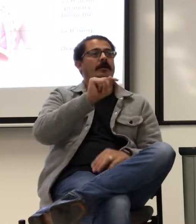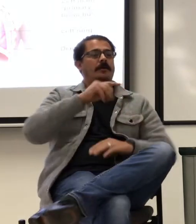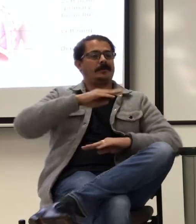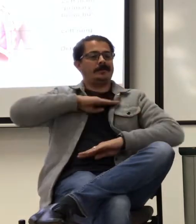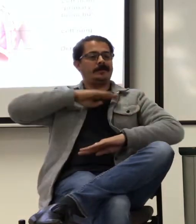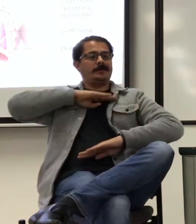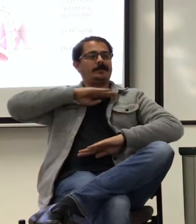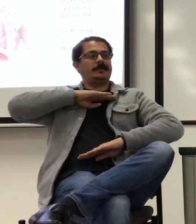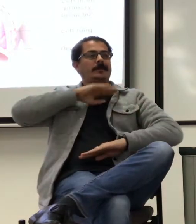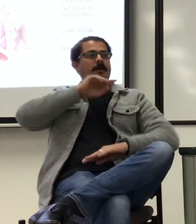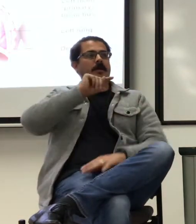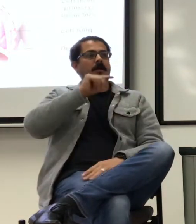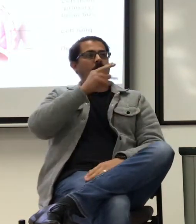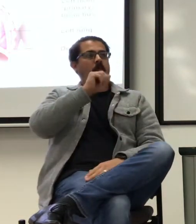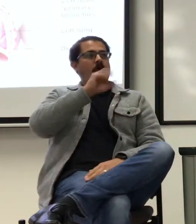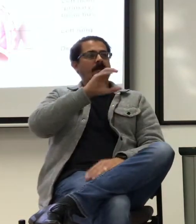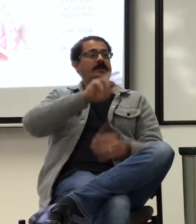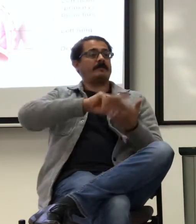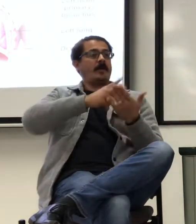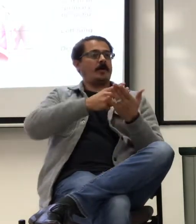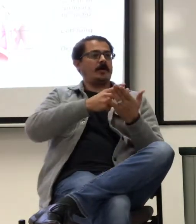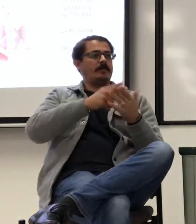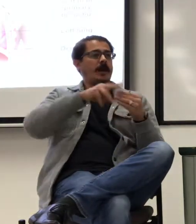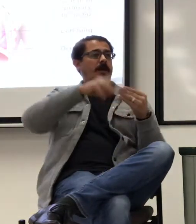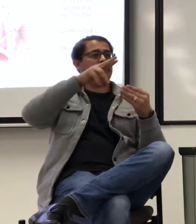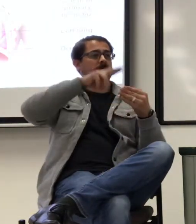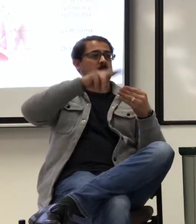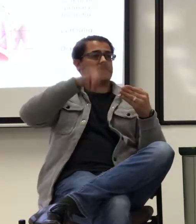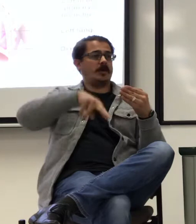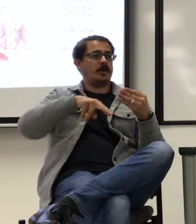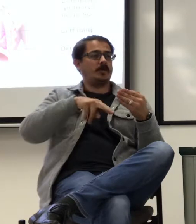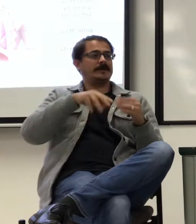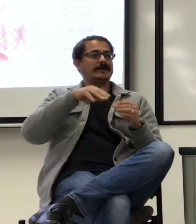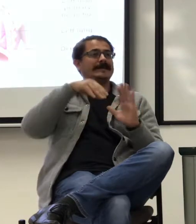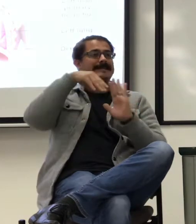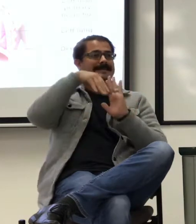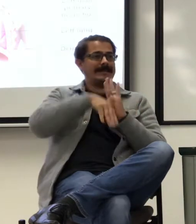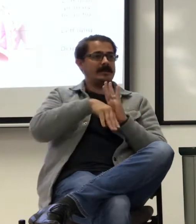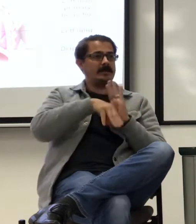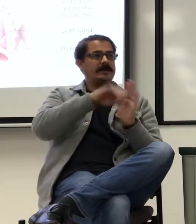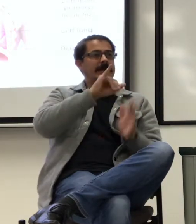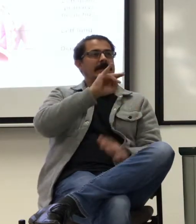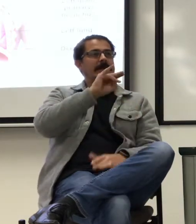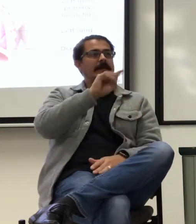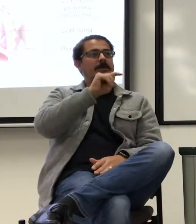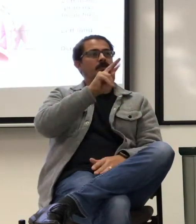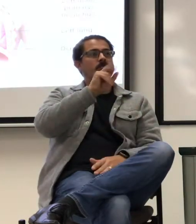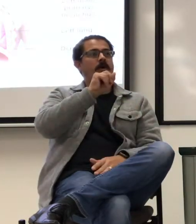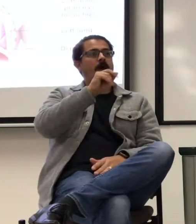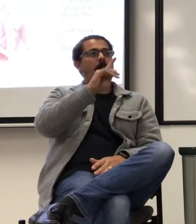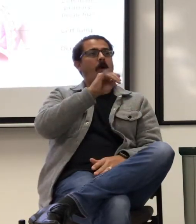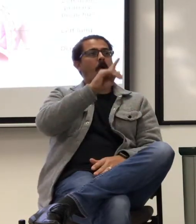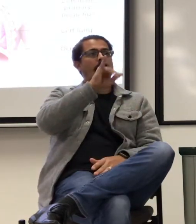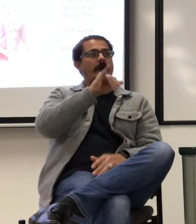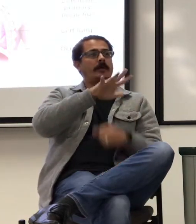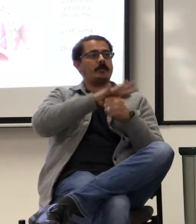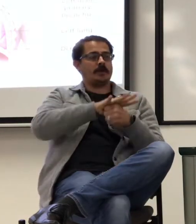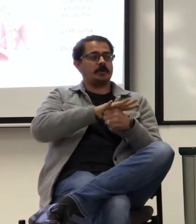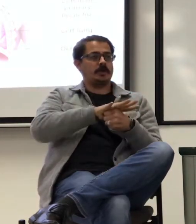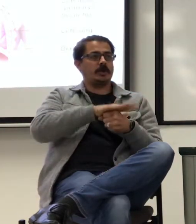and as a result, decrease intrapulmonary pressure. That's what we call the pressure of